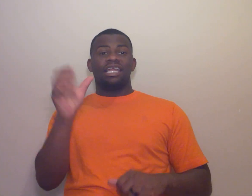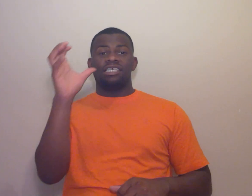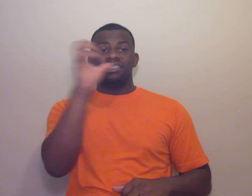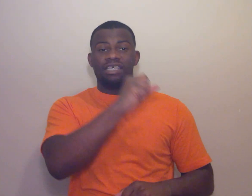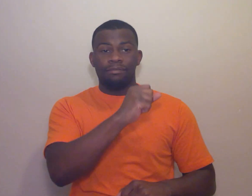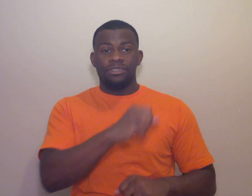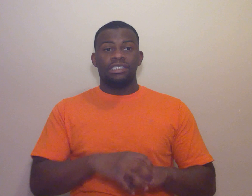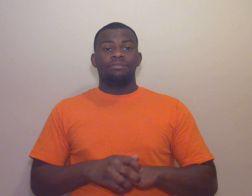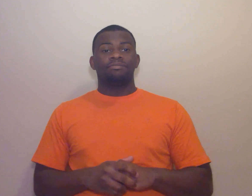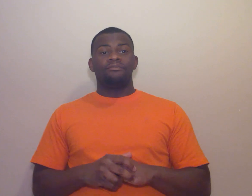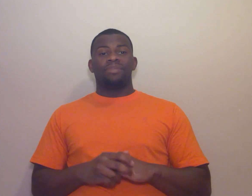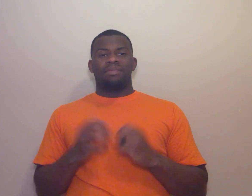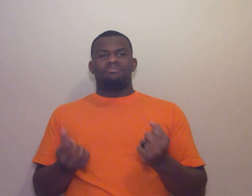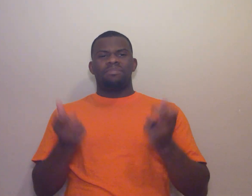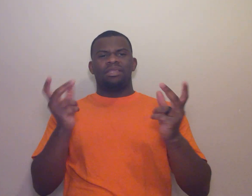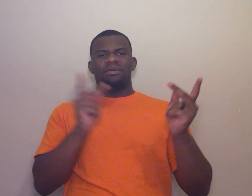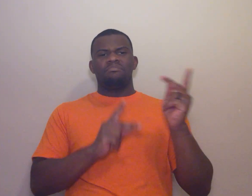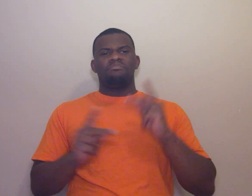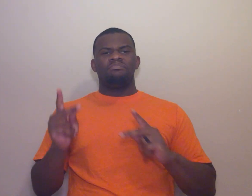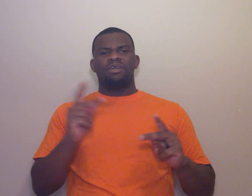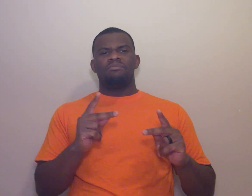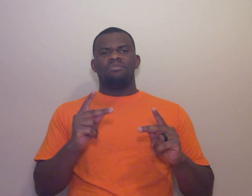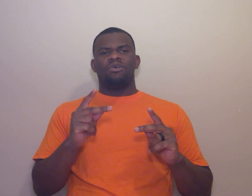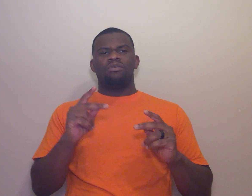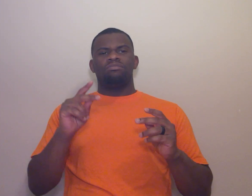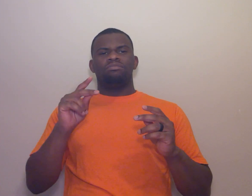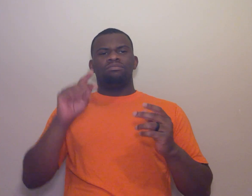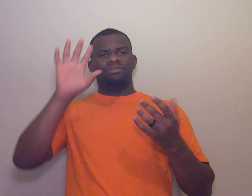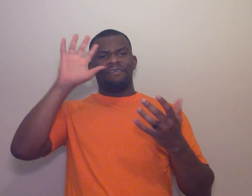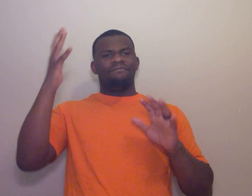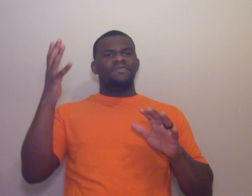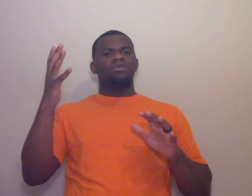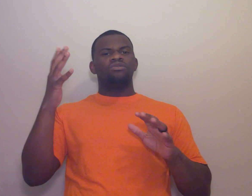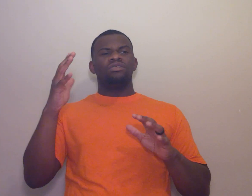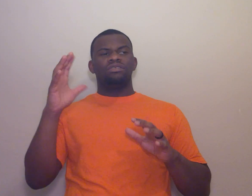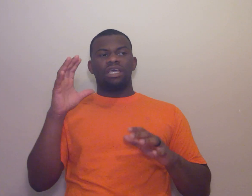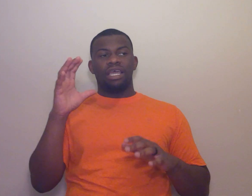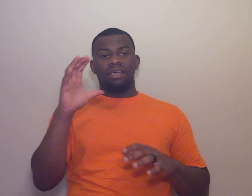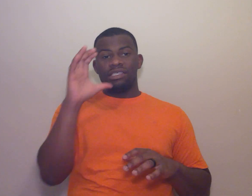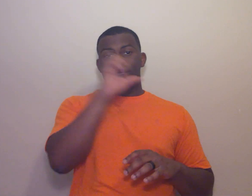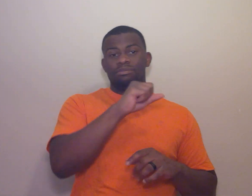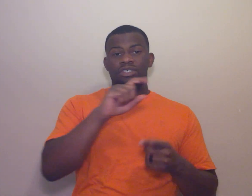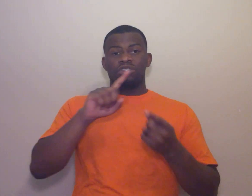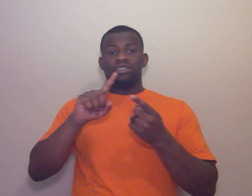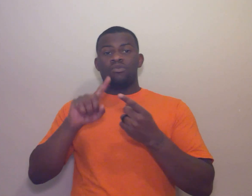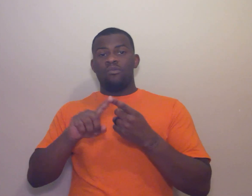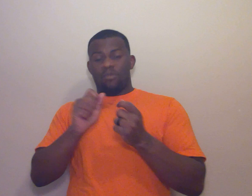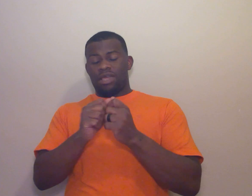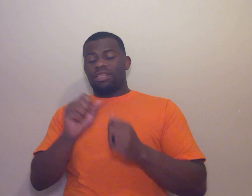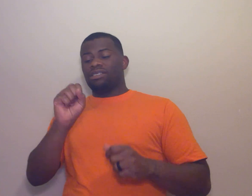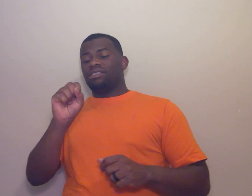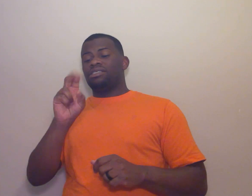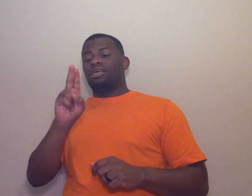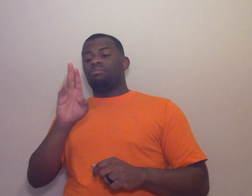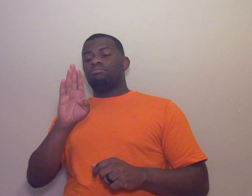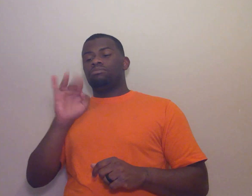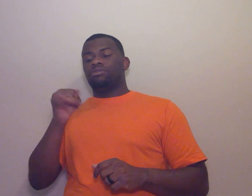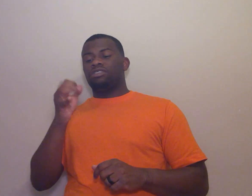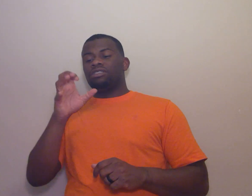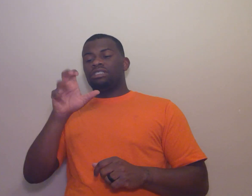assumption. Many people may get a subject to and an assumption confused. An assumption, which is not what we're interested